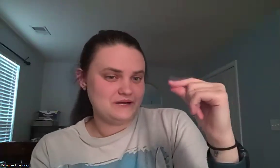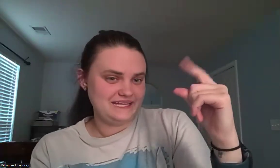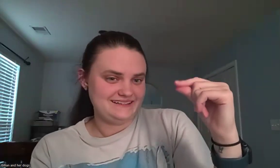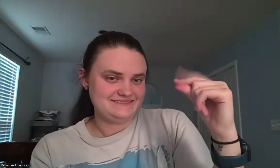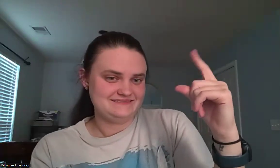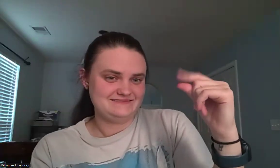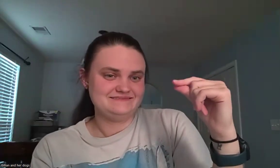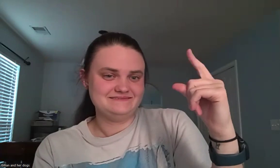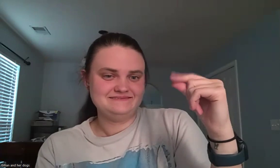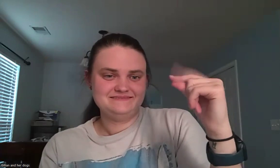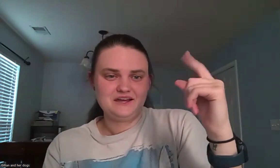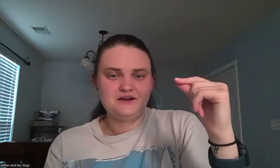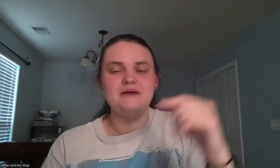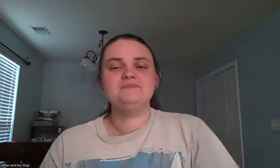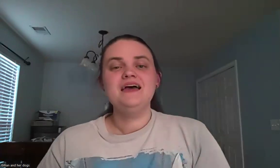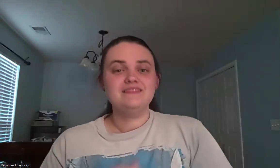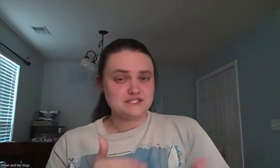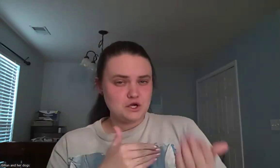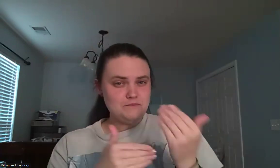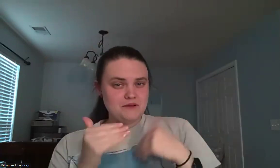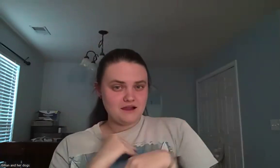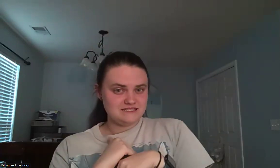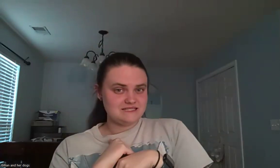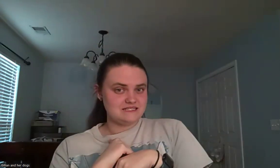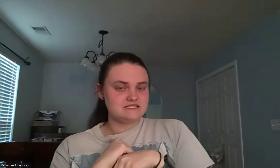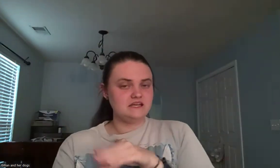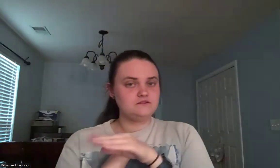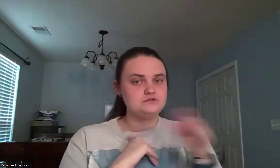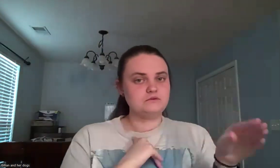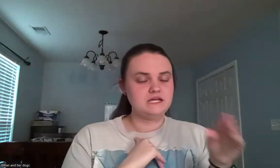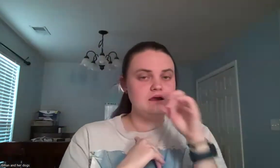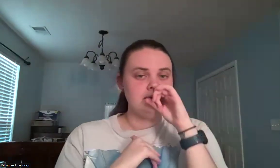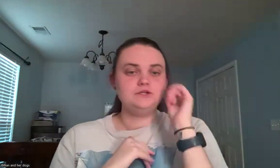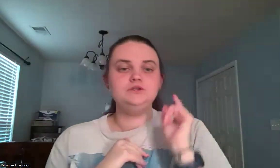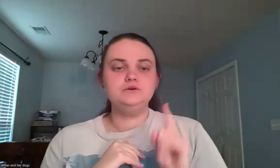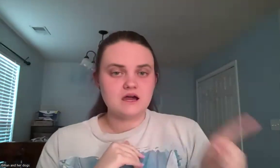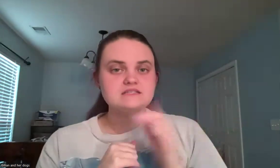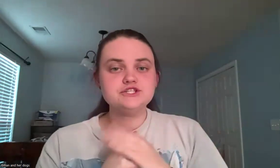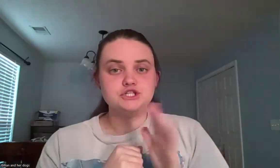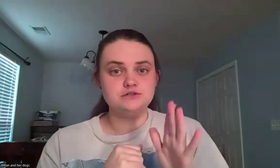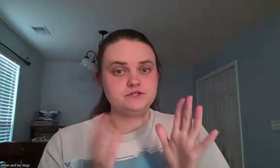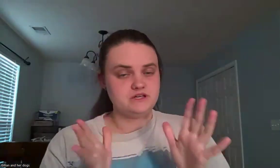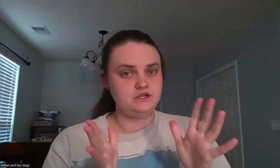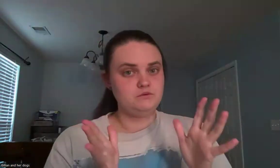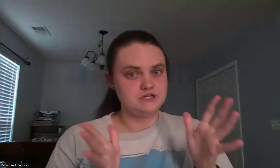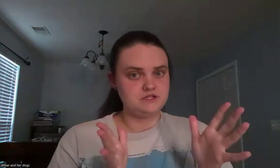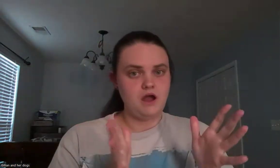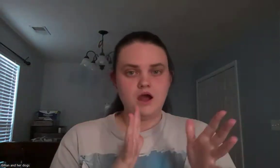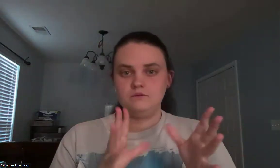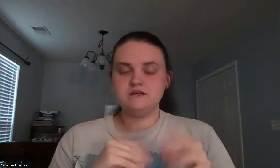20. Okay, let's go back to 16 through 20. You guys can choose which sign you want to do. I will accept